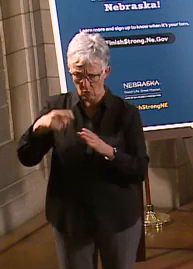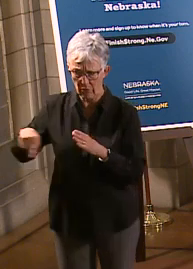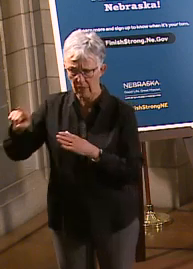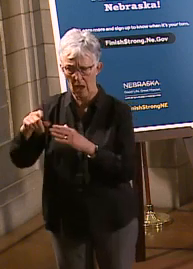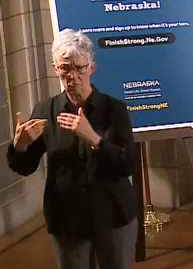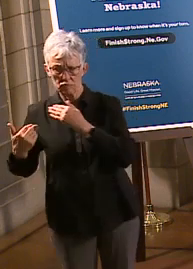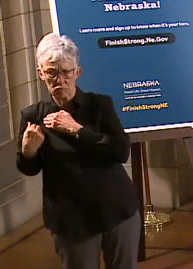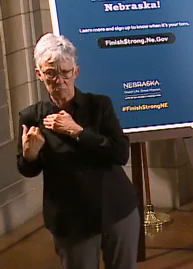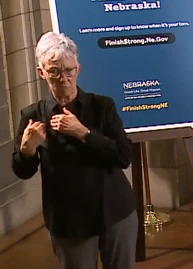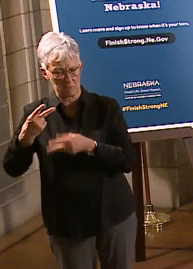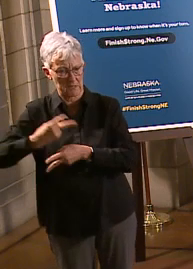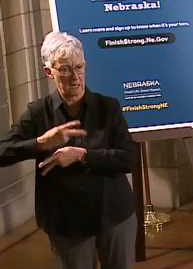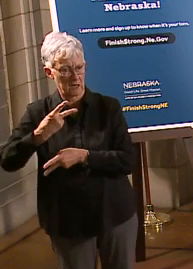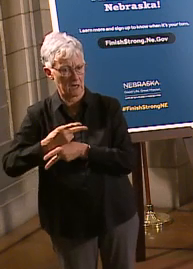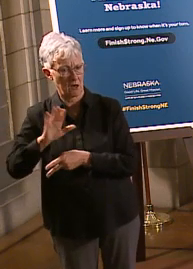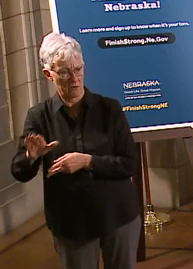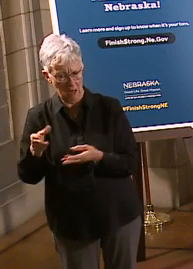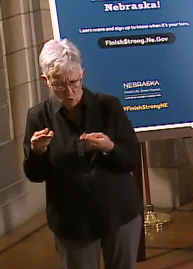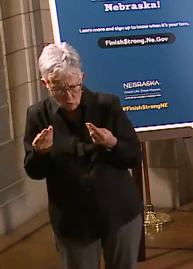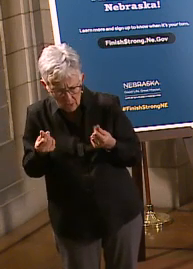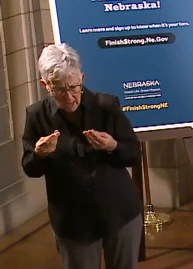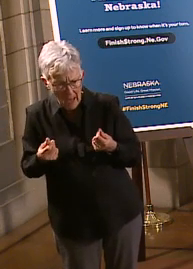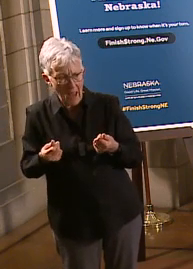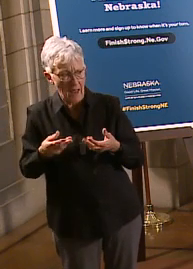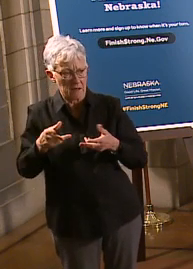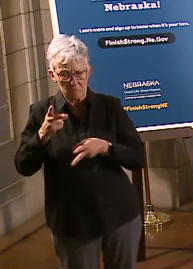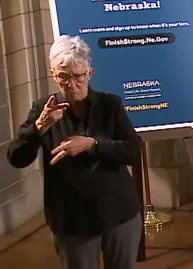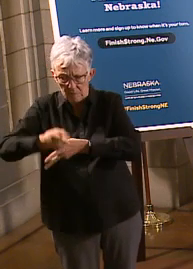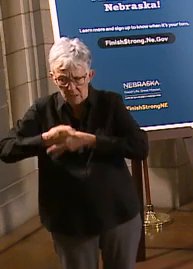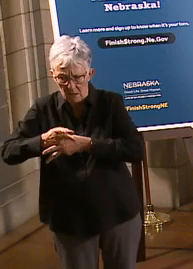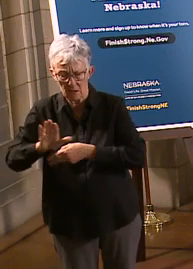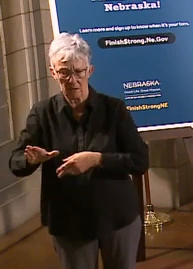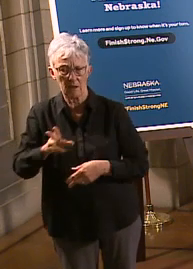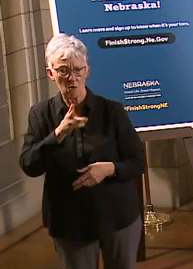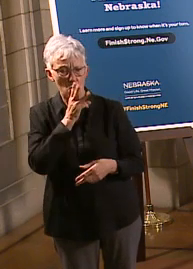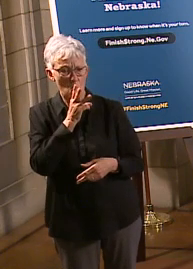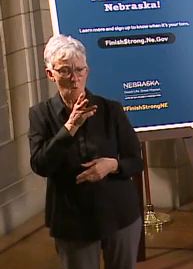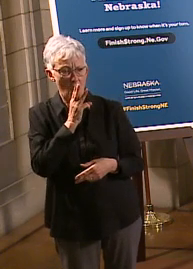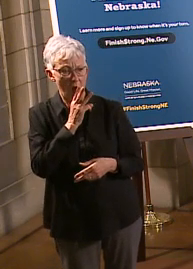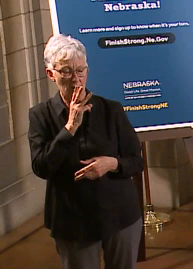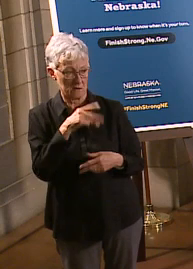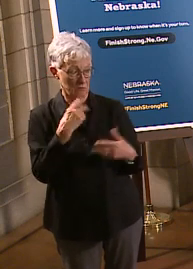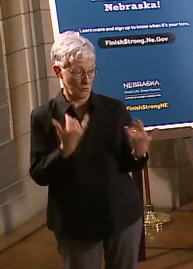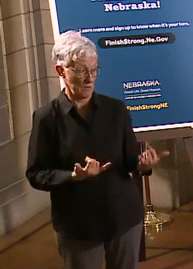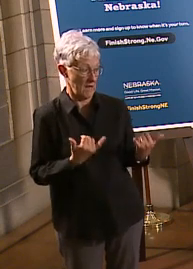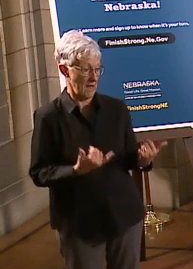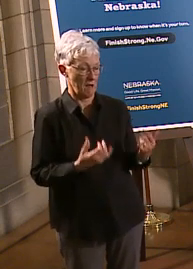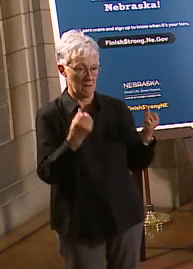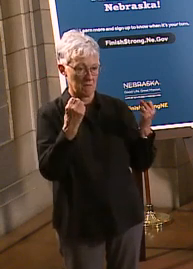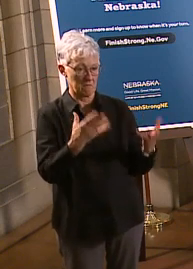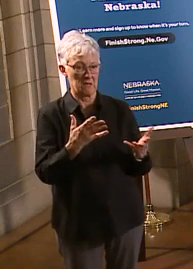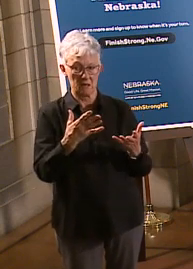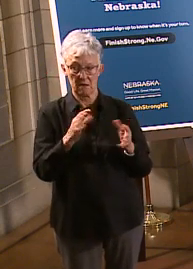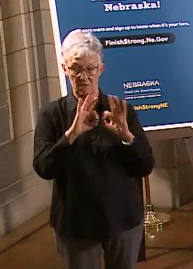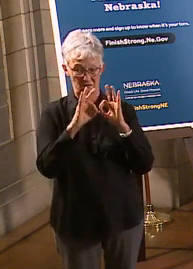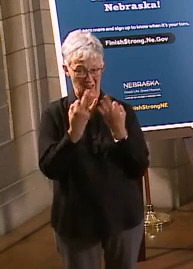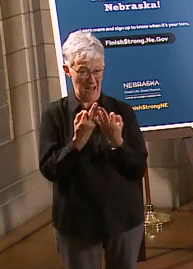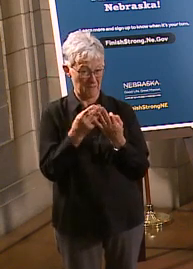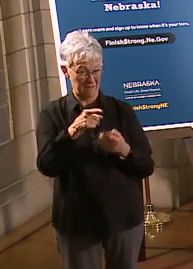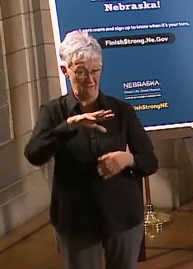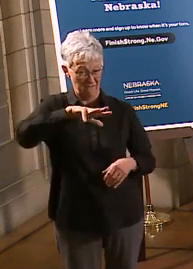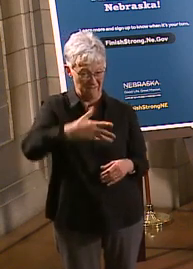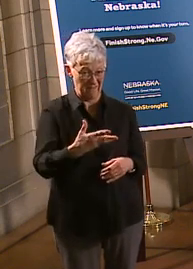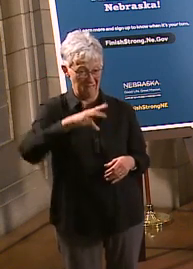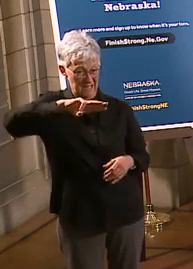multiple generations of, you can find in Nebraska many farm and ranch families that are 5th and 6th generations because they took care of that. They